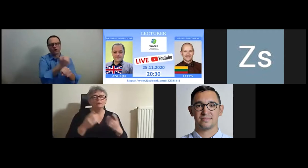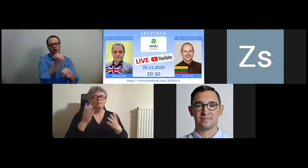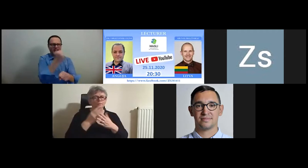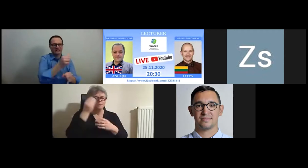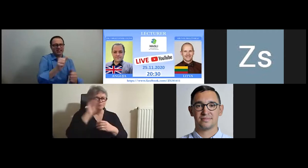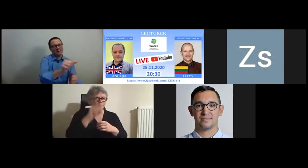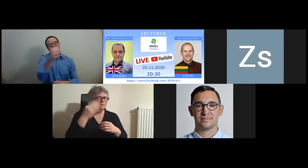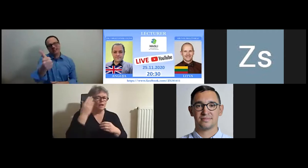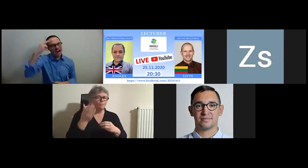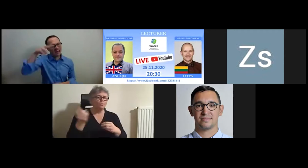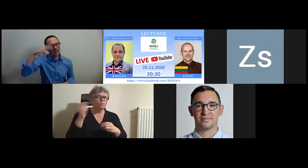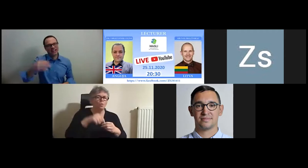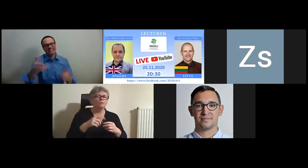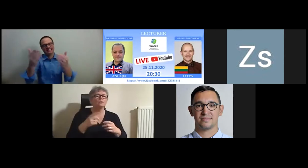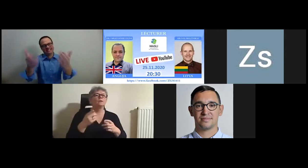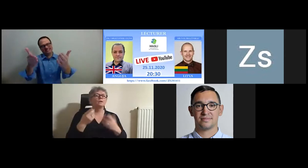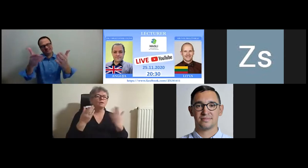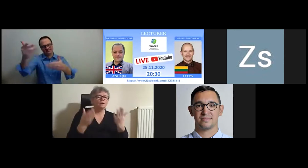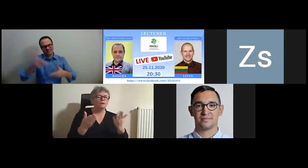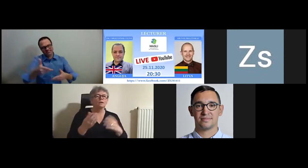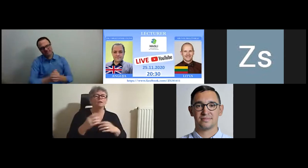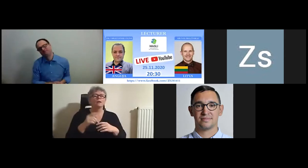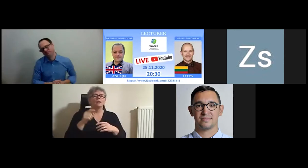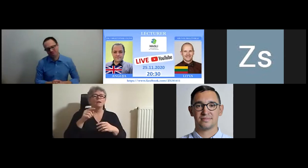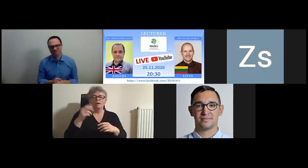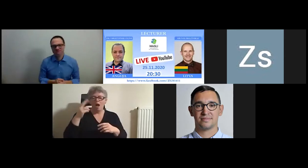Our next presenter apologized,